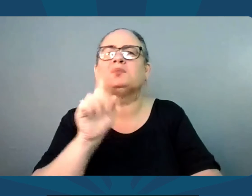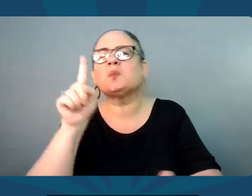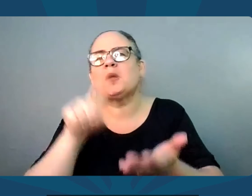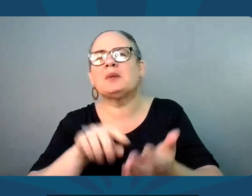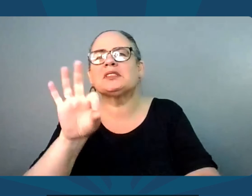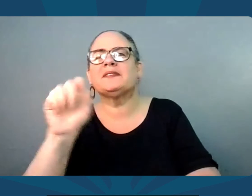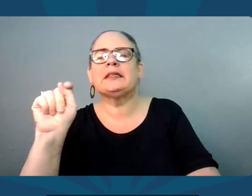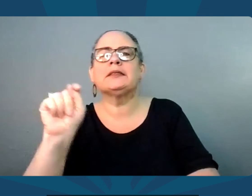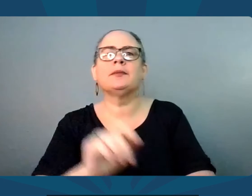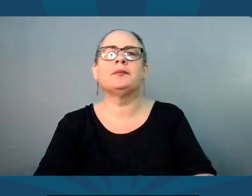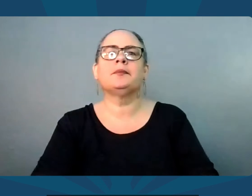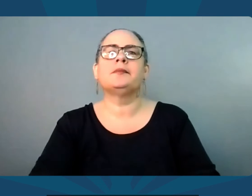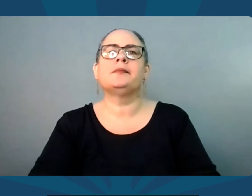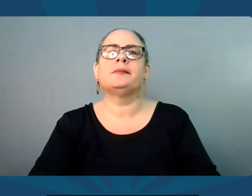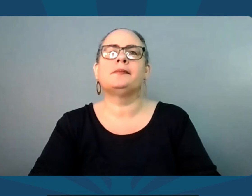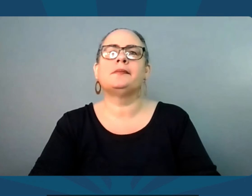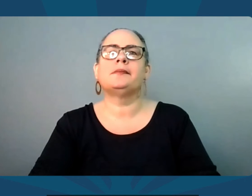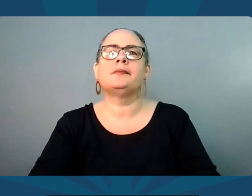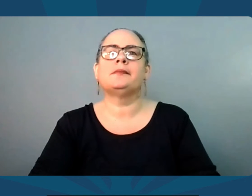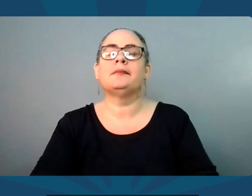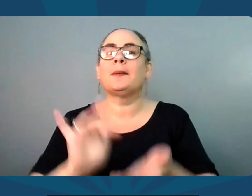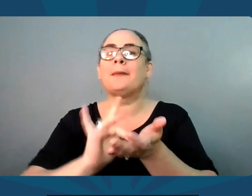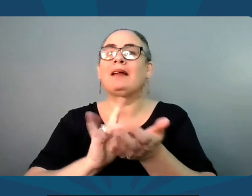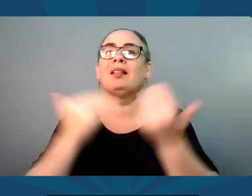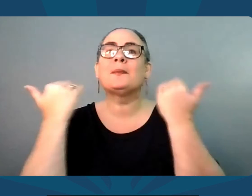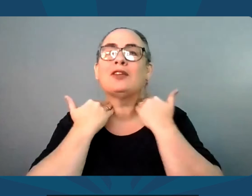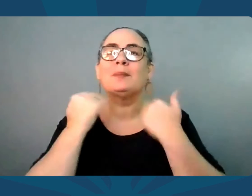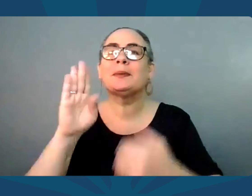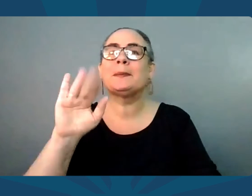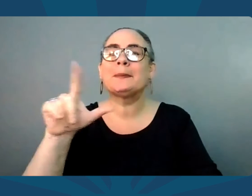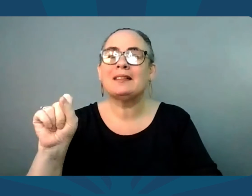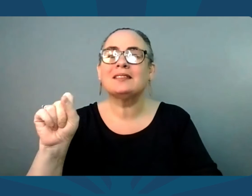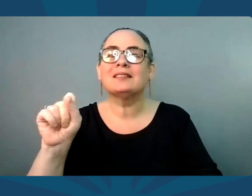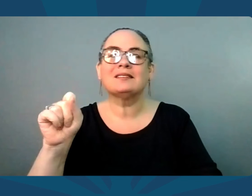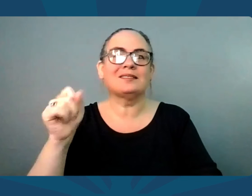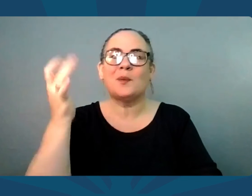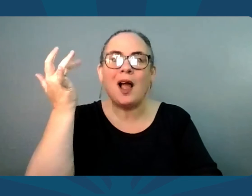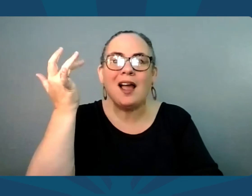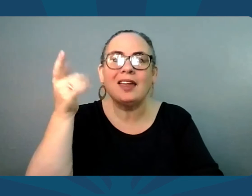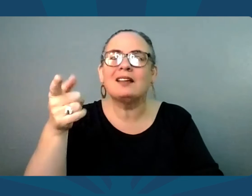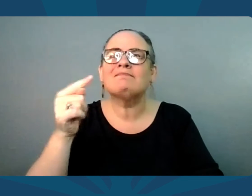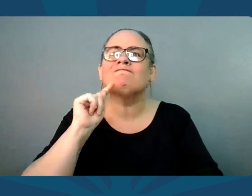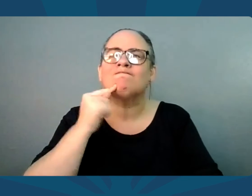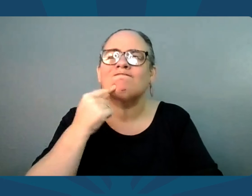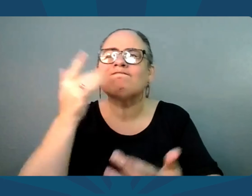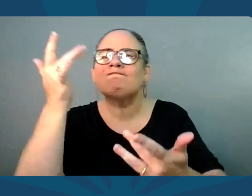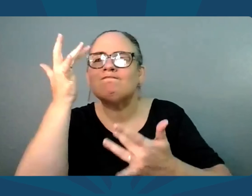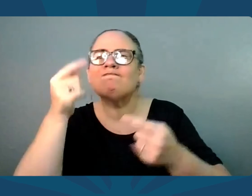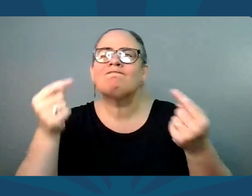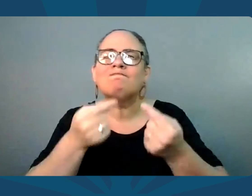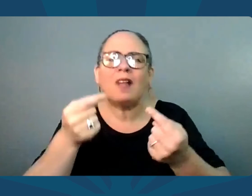Medical bankruptcy bills from a severe illness or injury get people evicted or